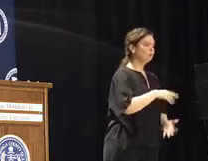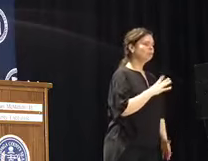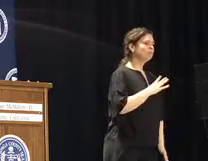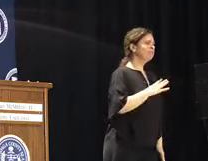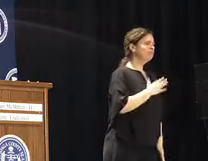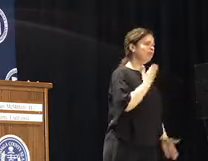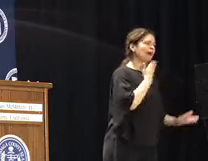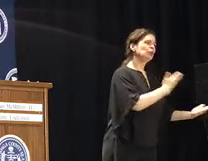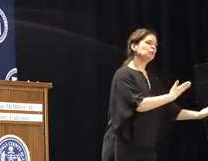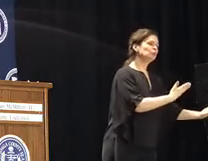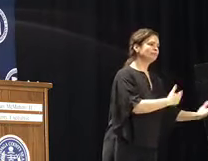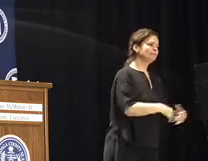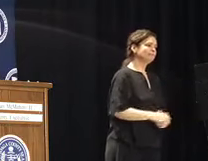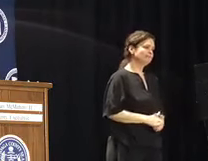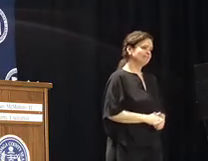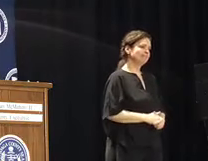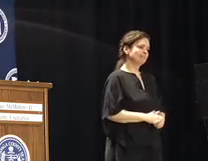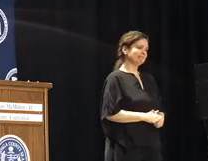is